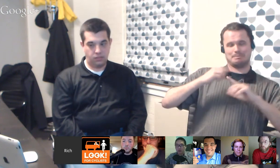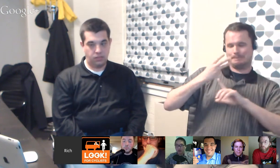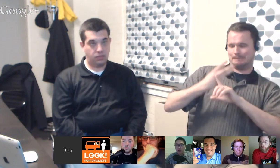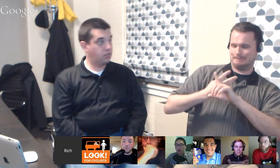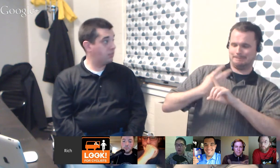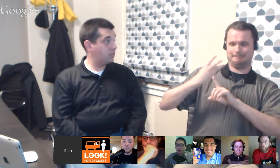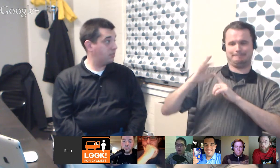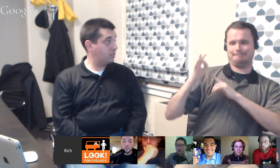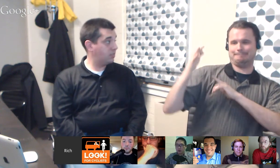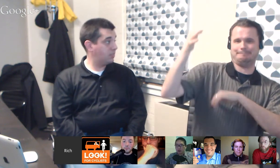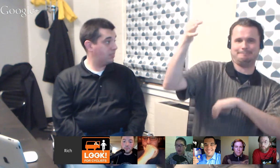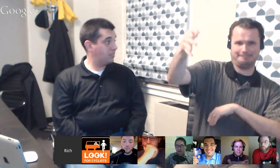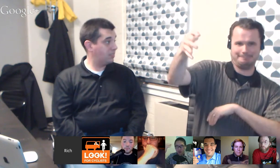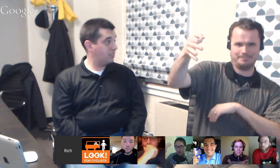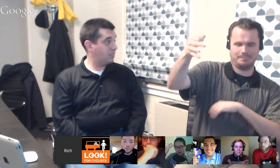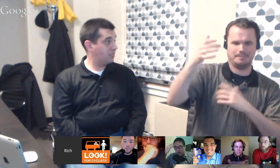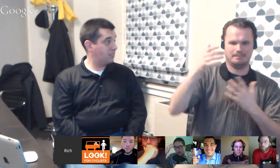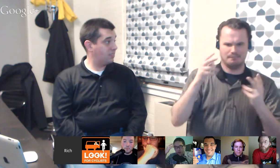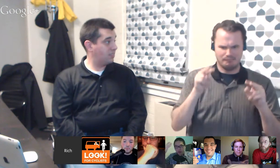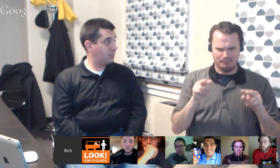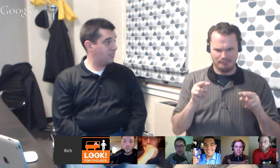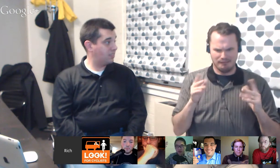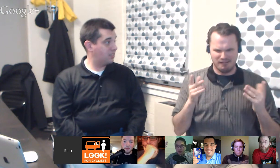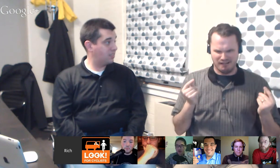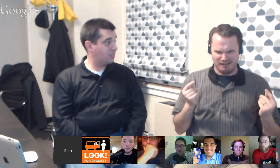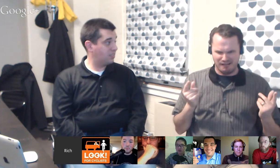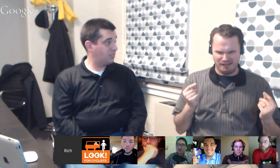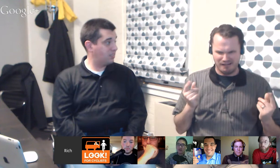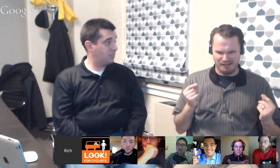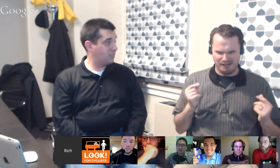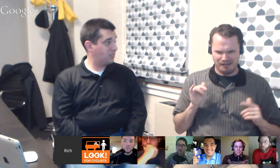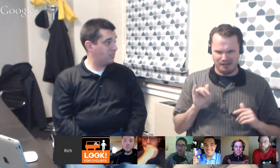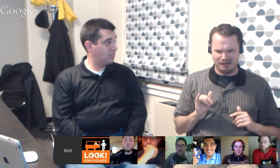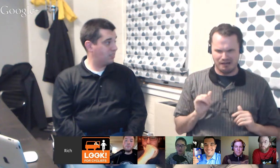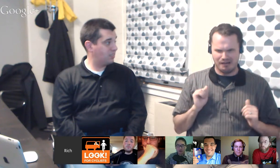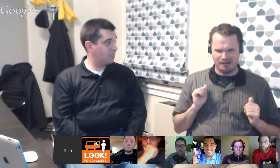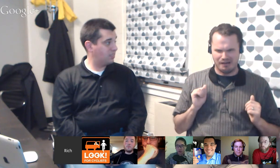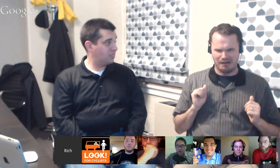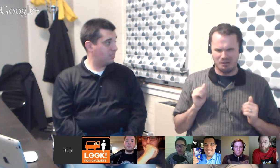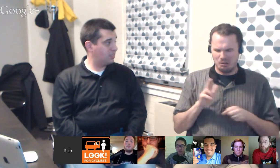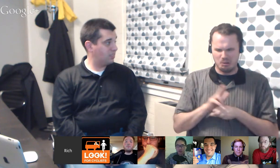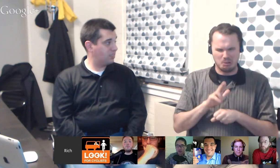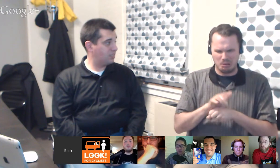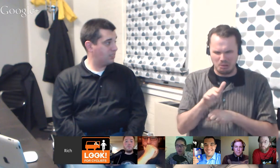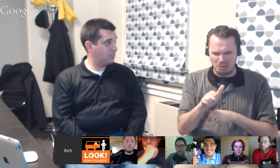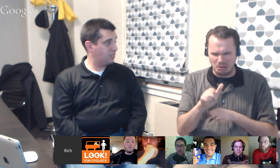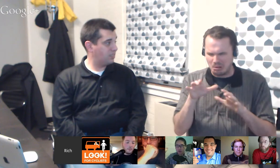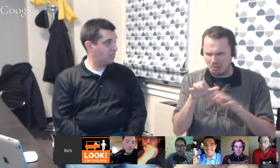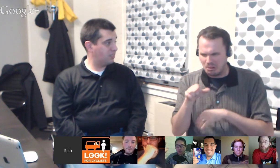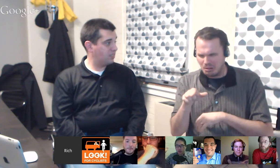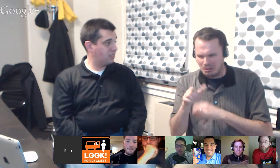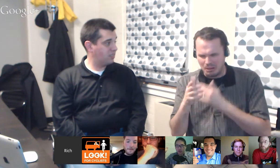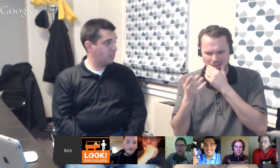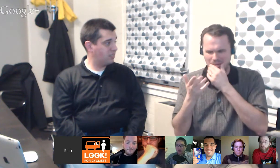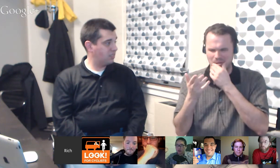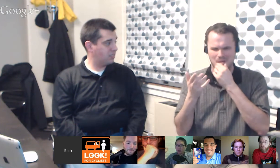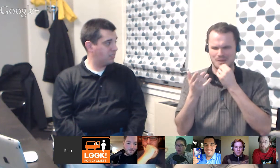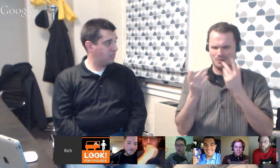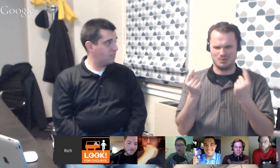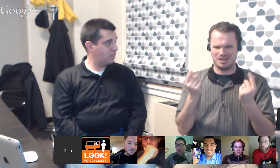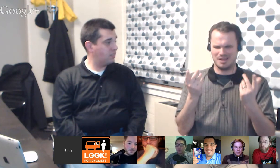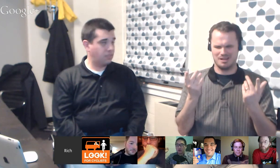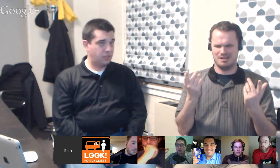from now, we're not like, oh, what were we doing with this heading again? Like, are we using some crazy like HTML CSS hack to